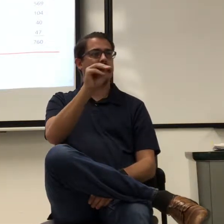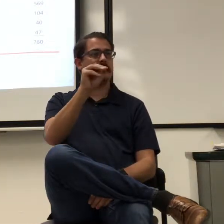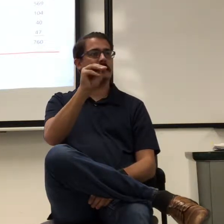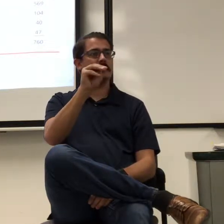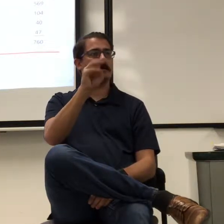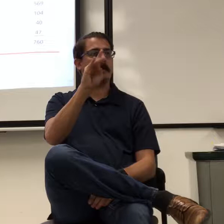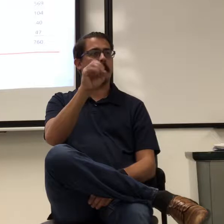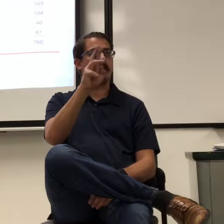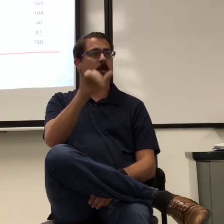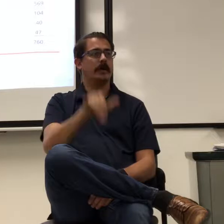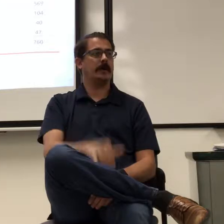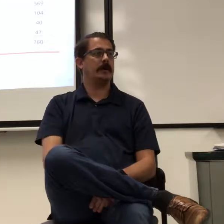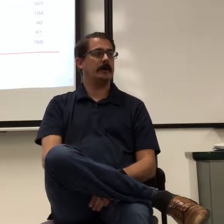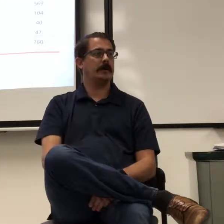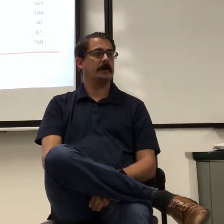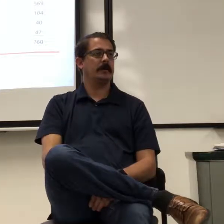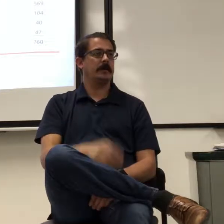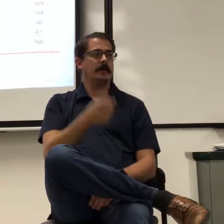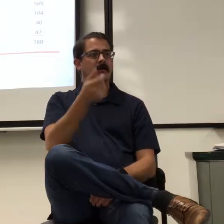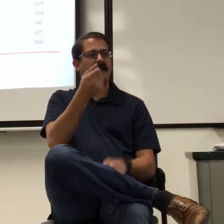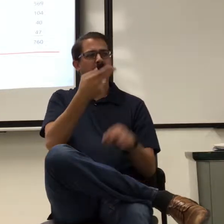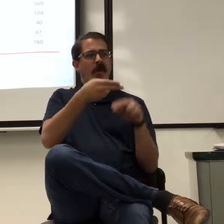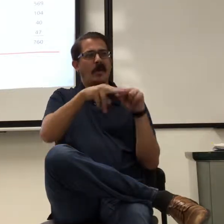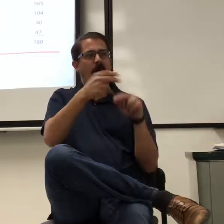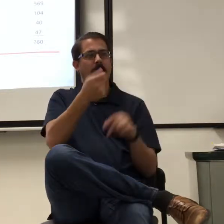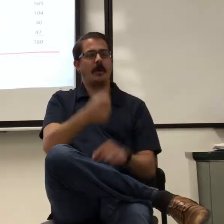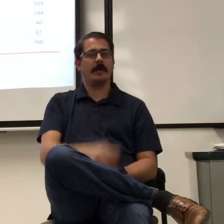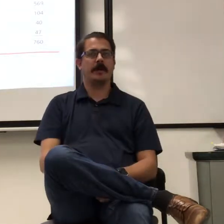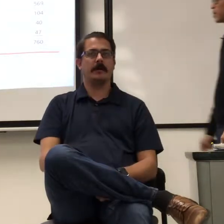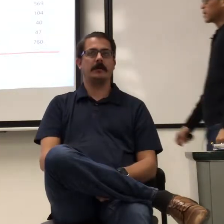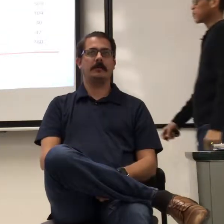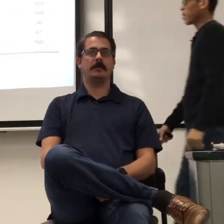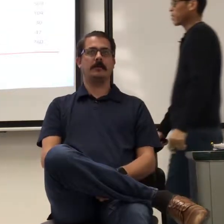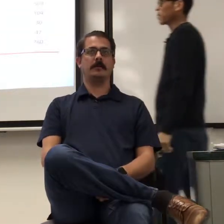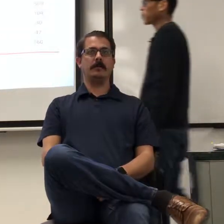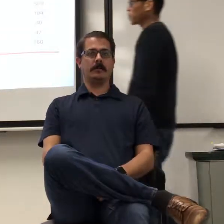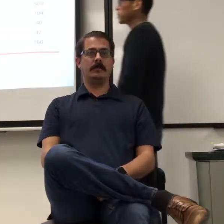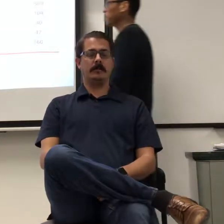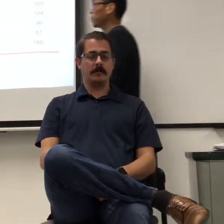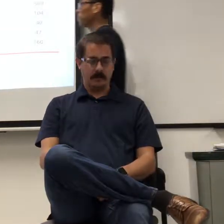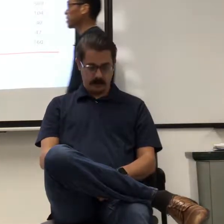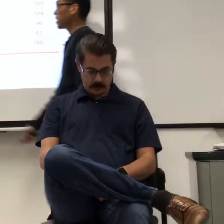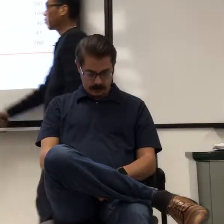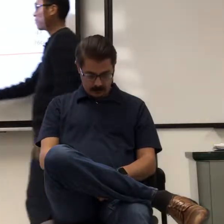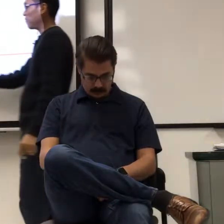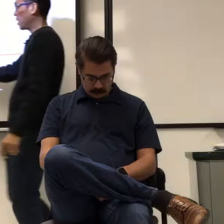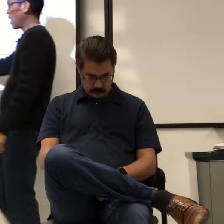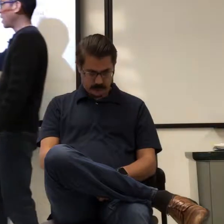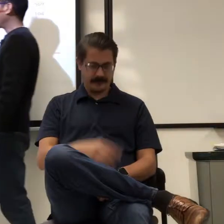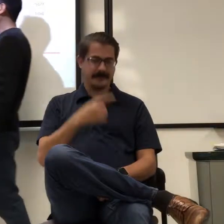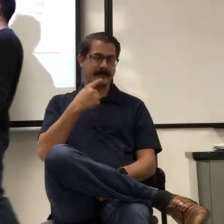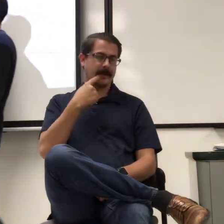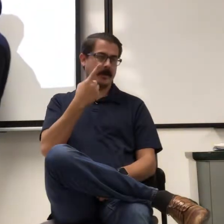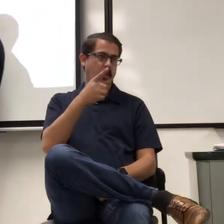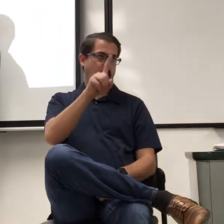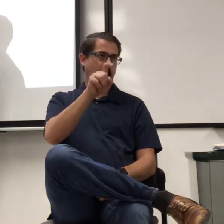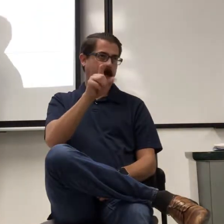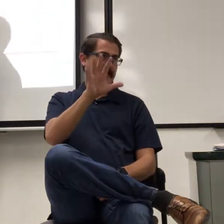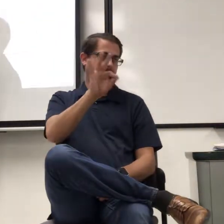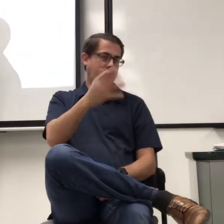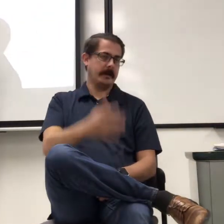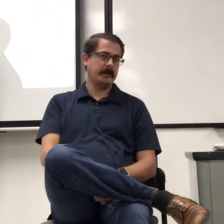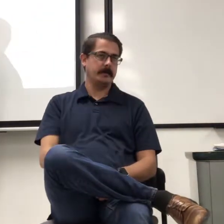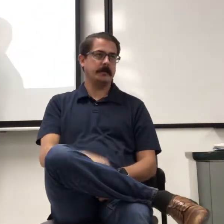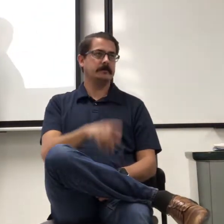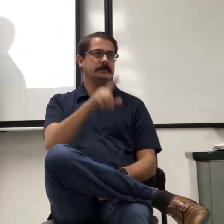if you did the math. And I'm kind of rounding up, rounding to a nice round number. They say 159. And then so if you